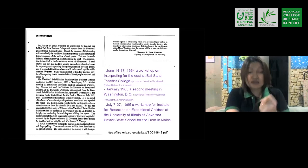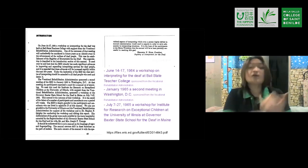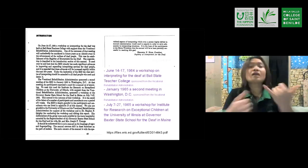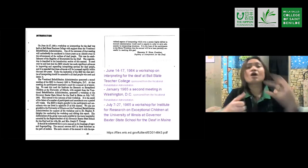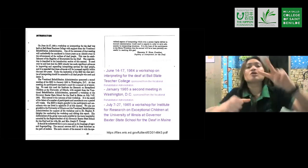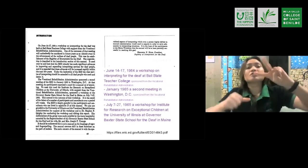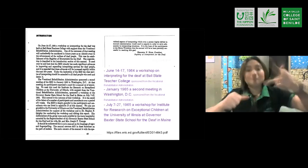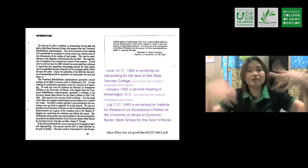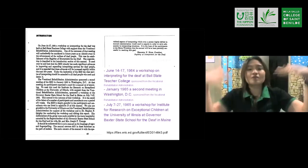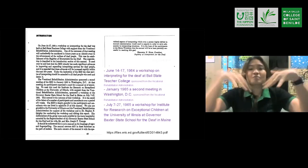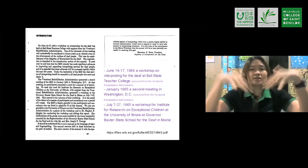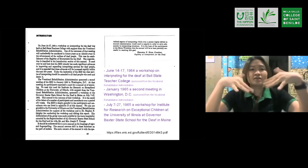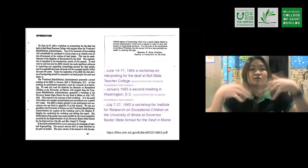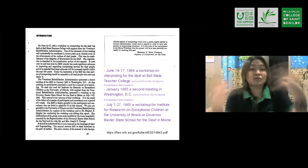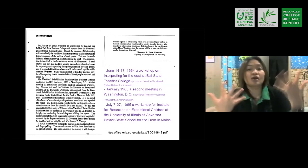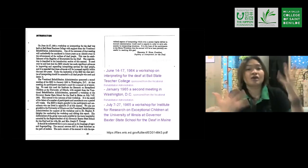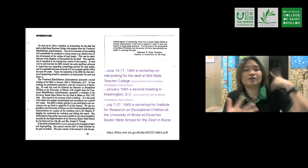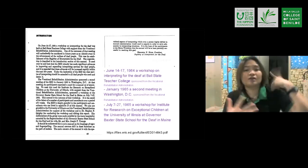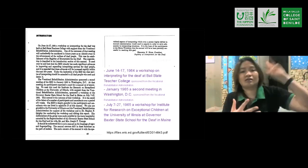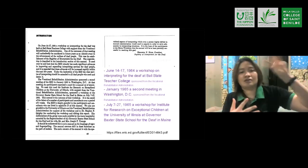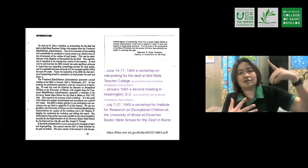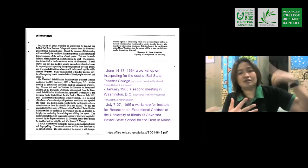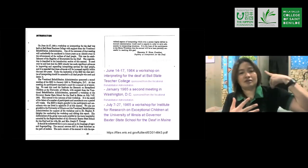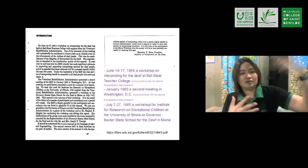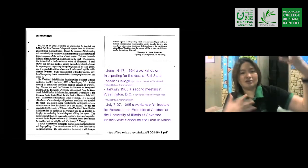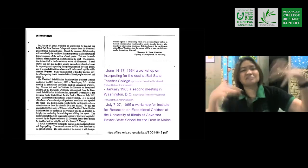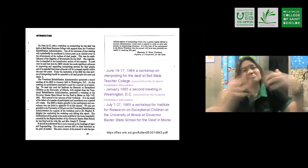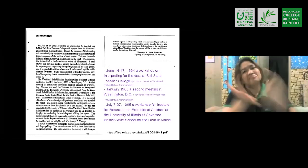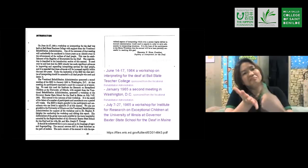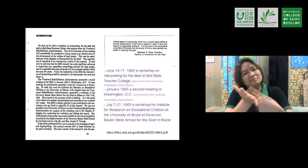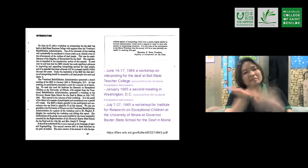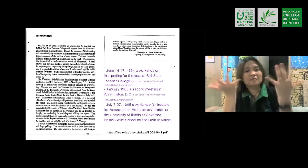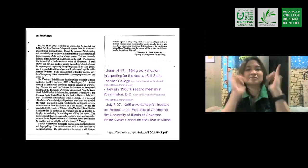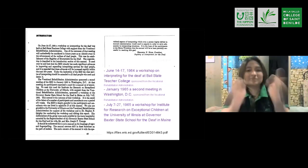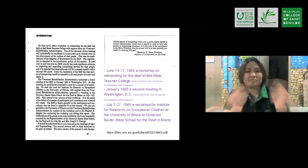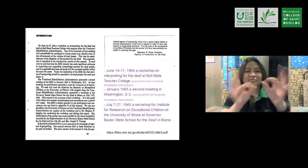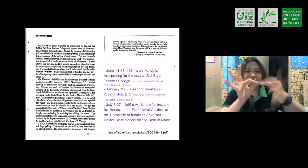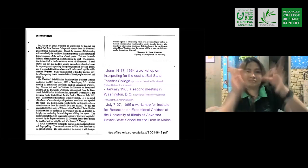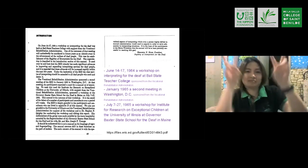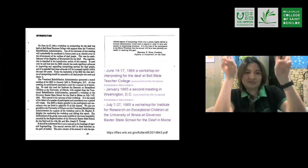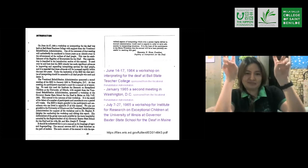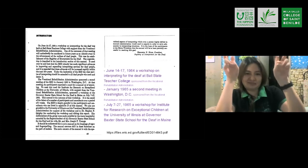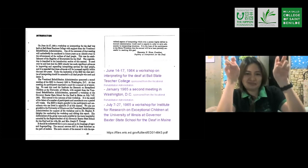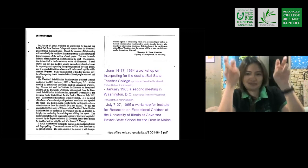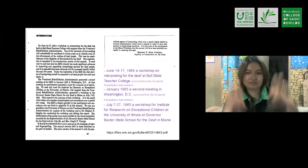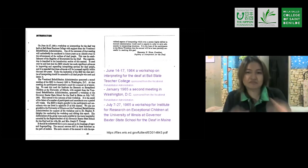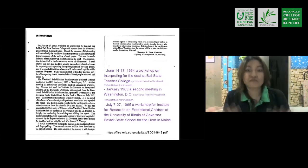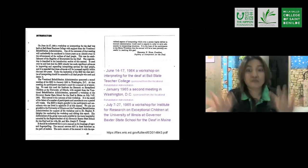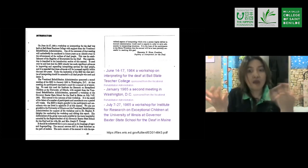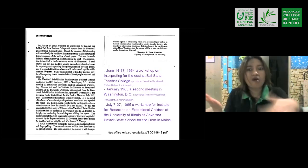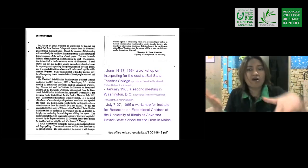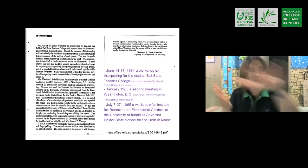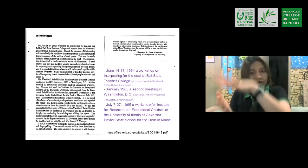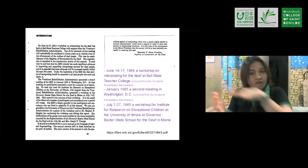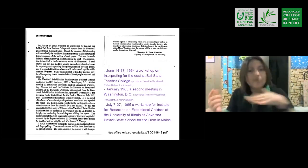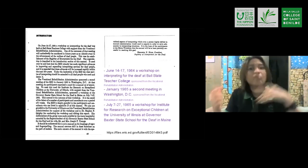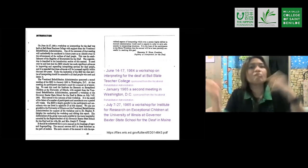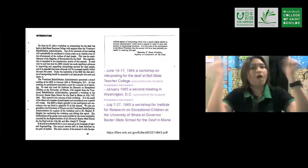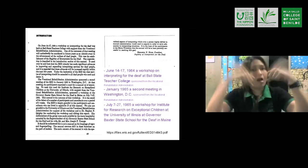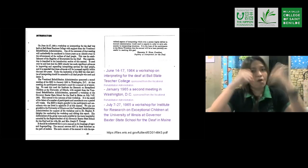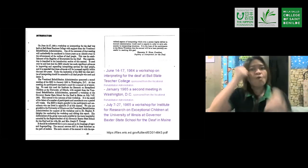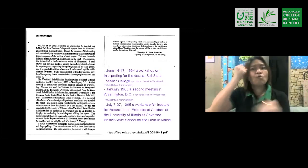1965, there was a second meeting in Washington, D.C. to discuss interpreting